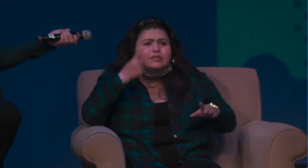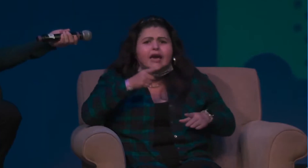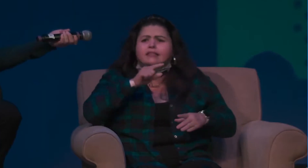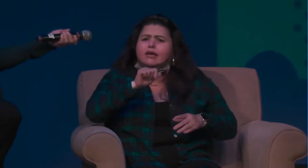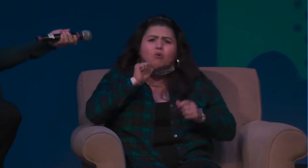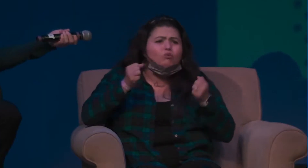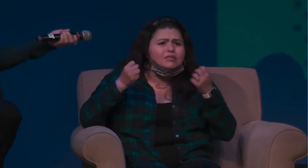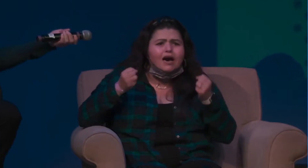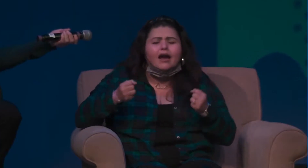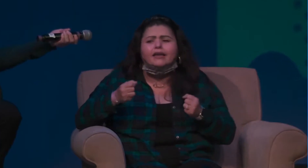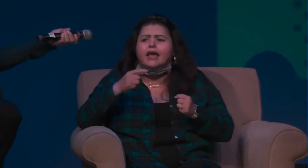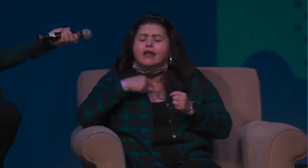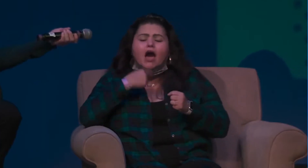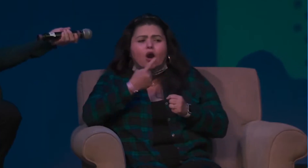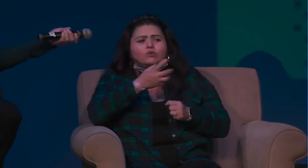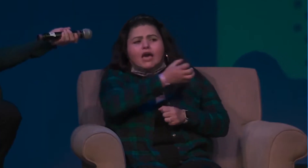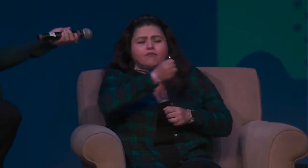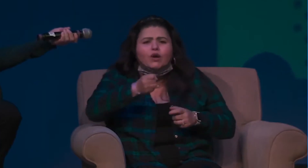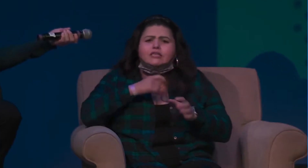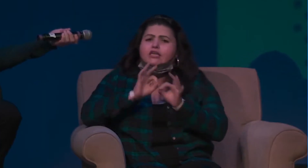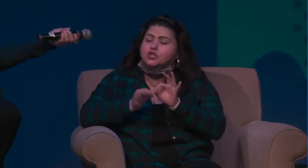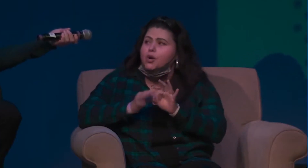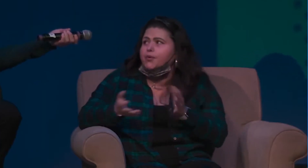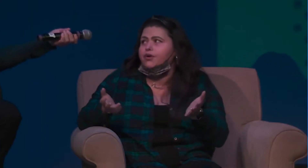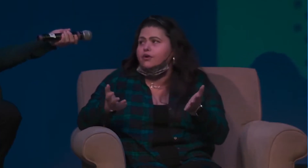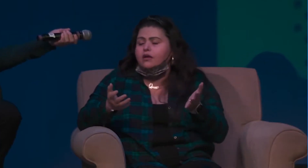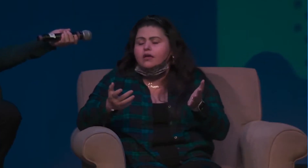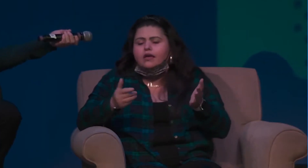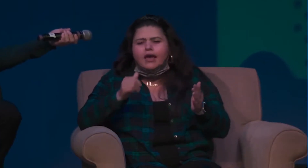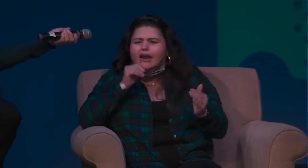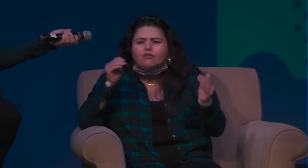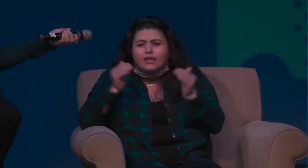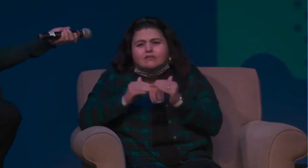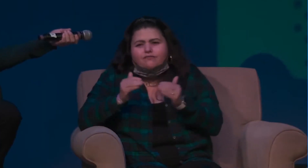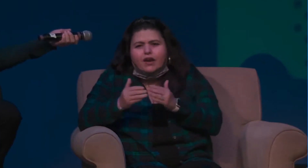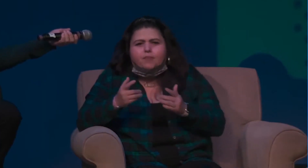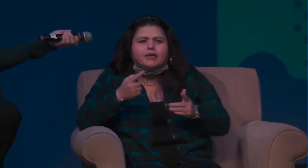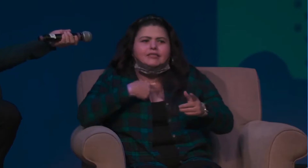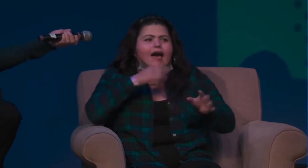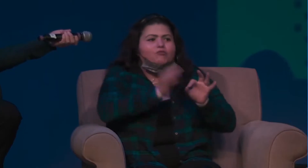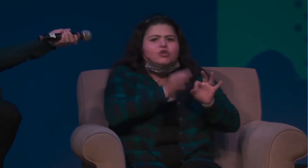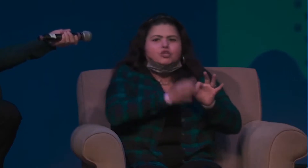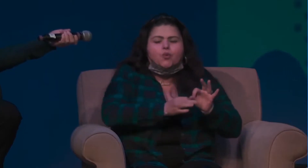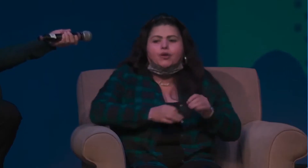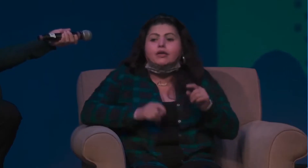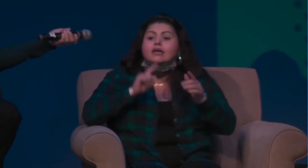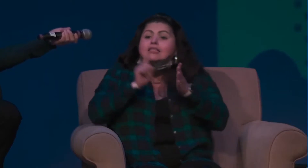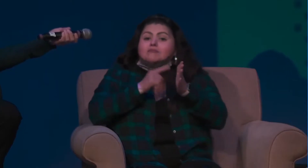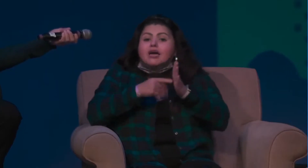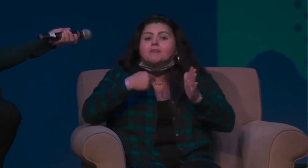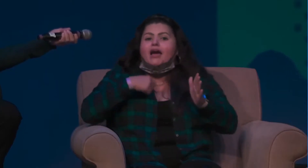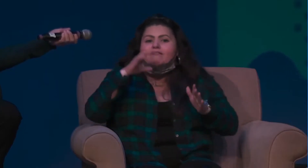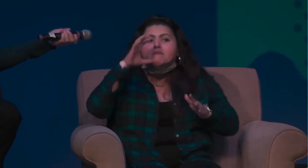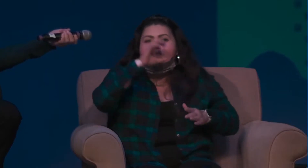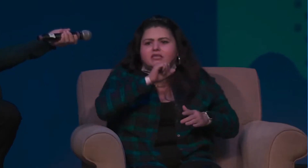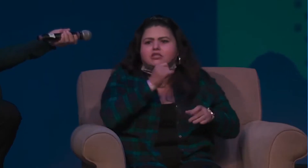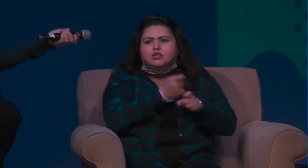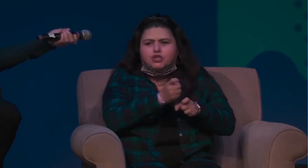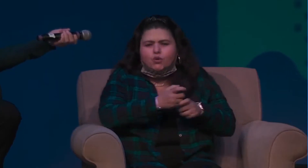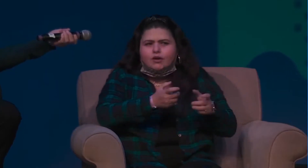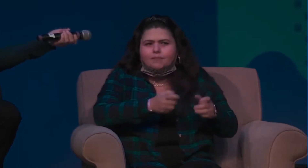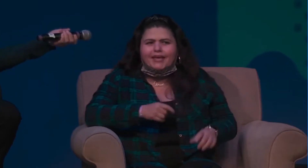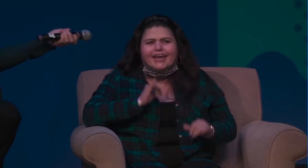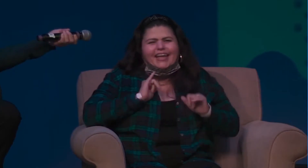don't understand, they won't sign, and I always have you as an interpreter. And I don't think it's fair because I have to interpret. Sometimes I even miss